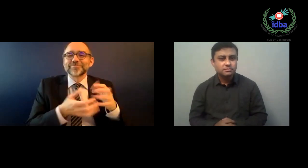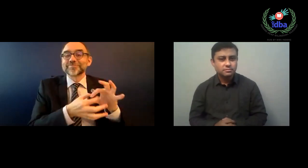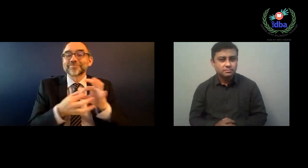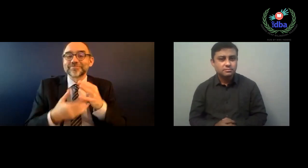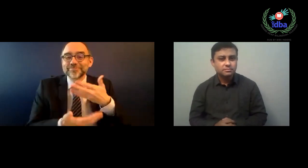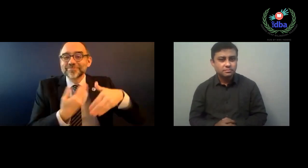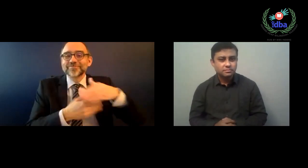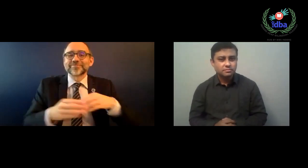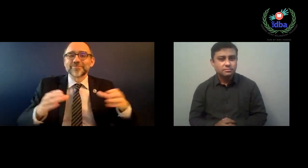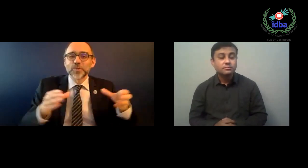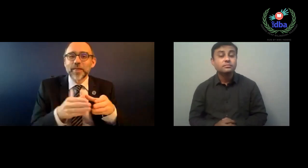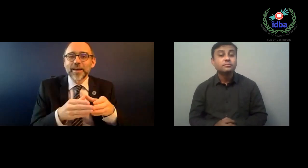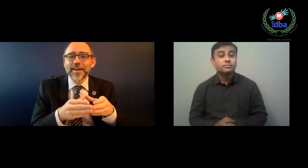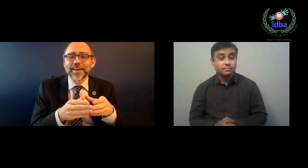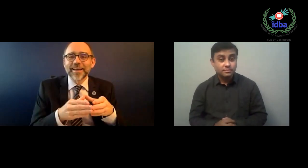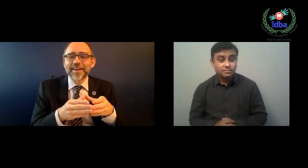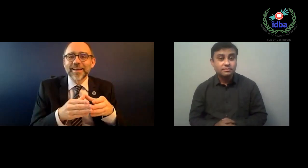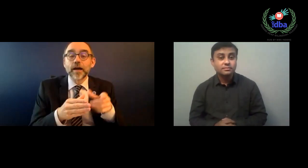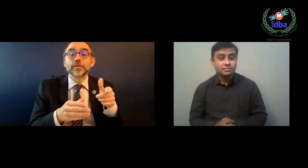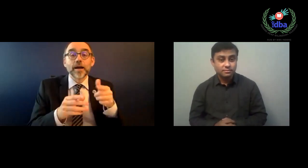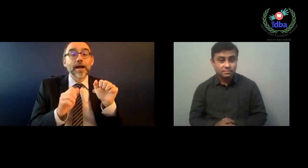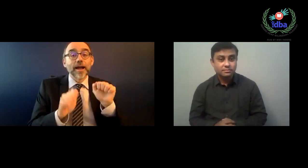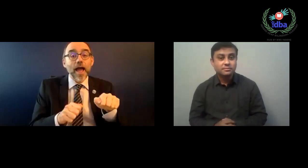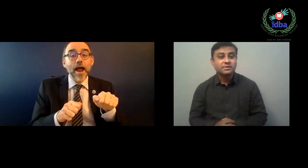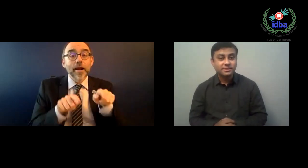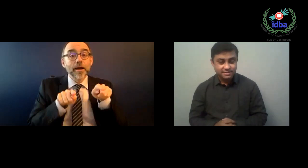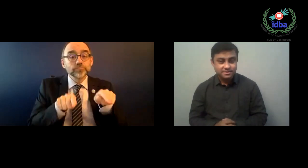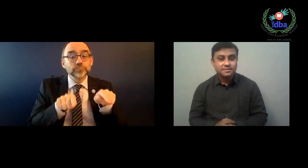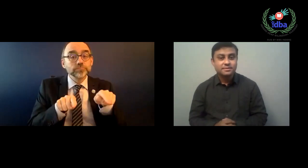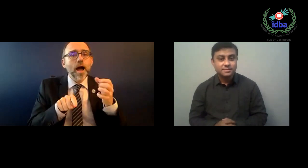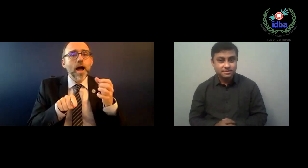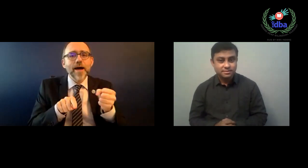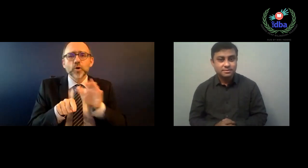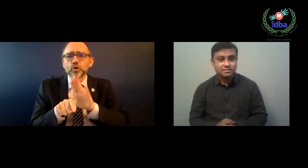the right collaboration, the right allyship, so that